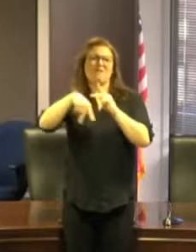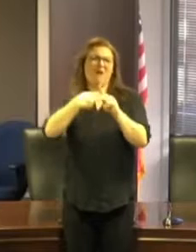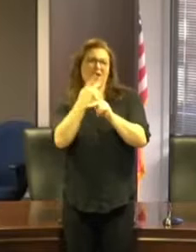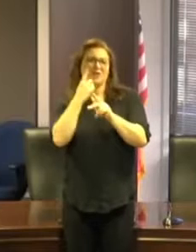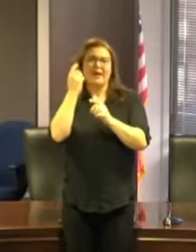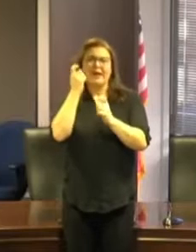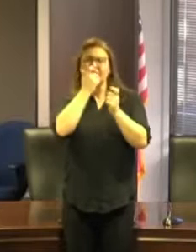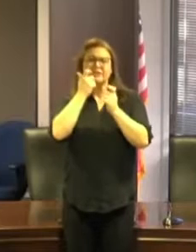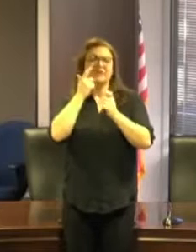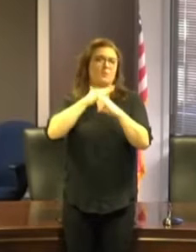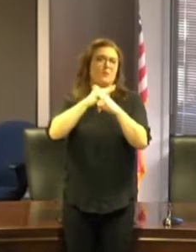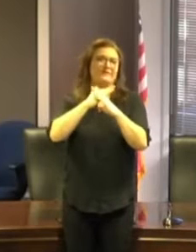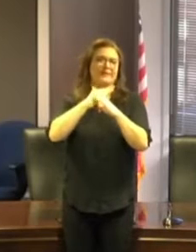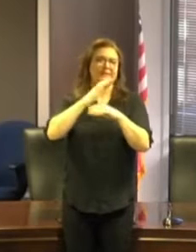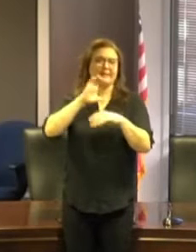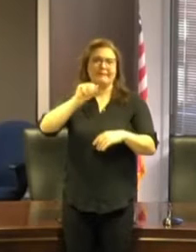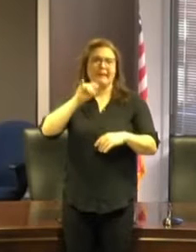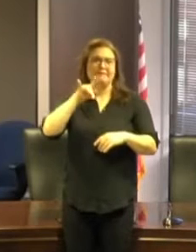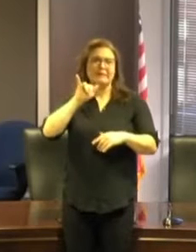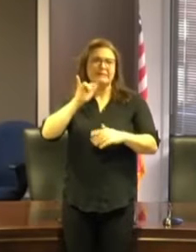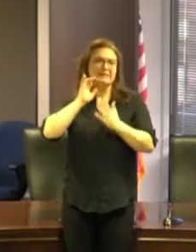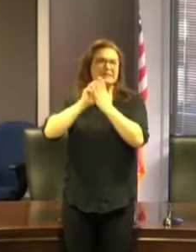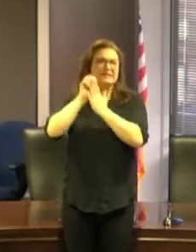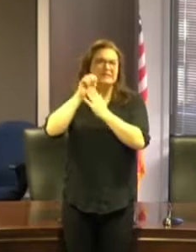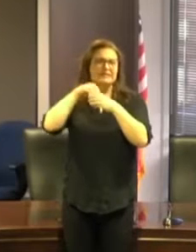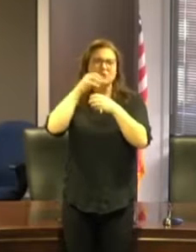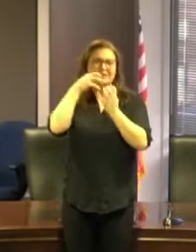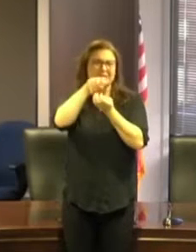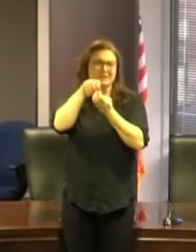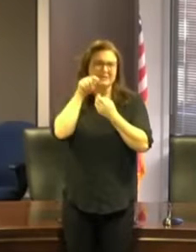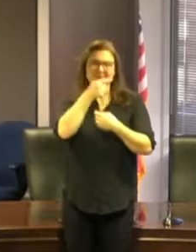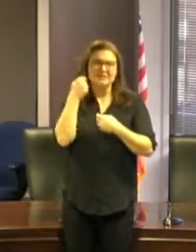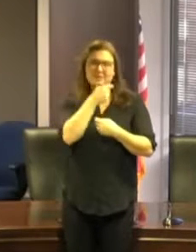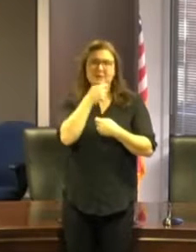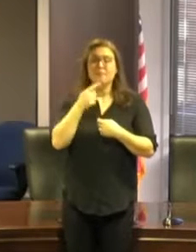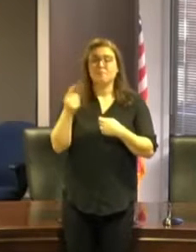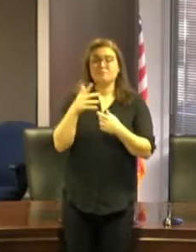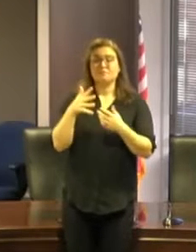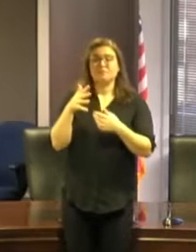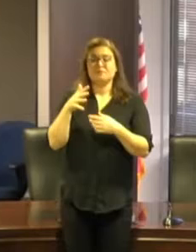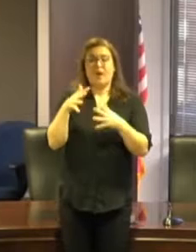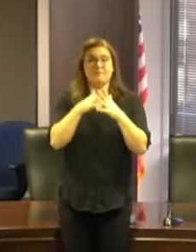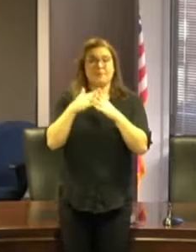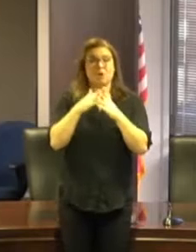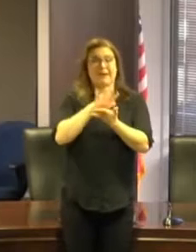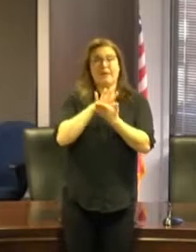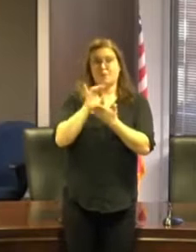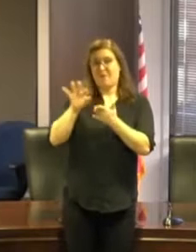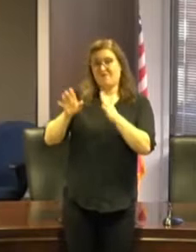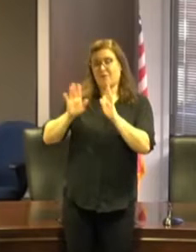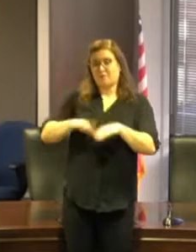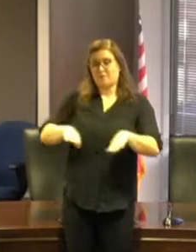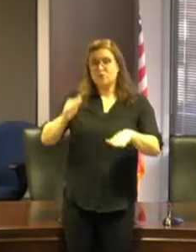from growing and spreading to other teeth. The American Academy of Pediatric Dentistry supports the use of silver diamide